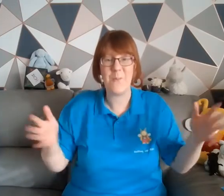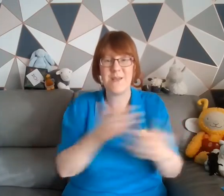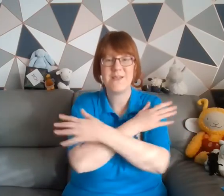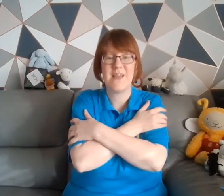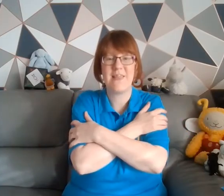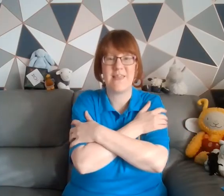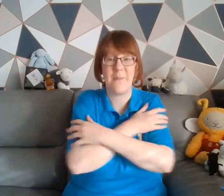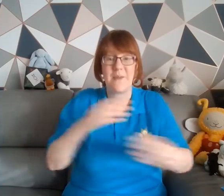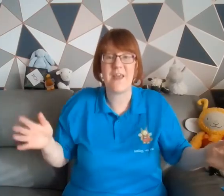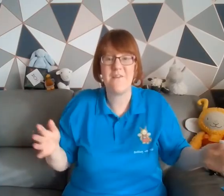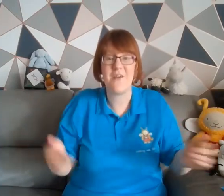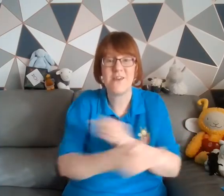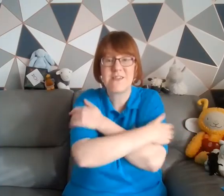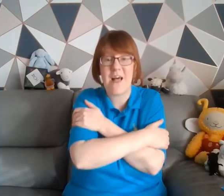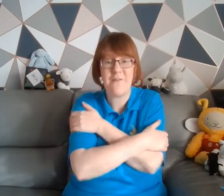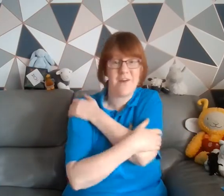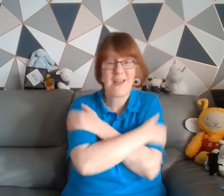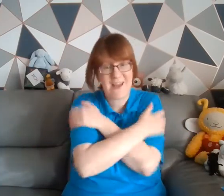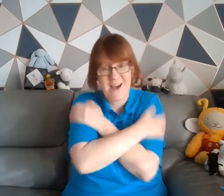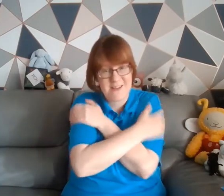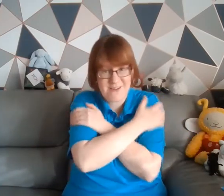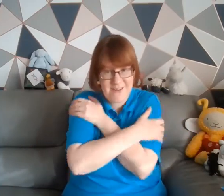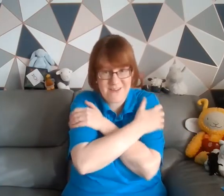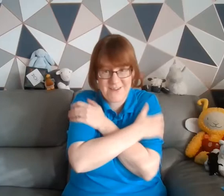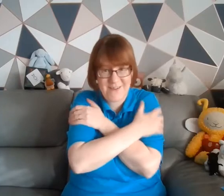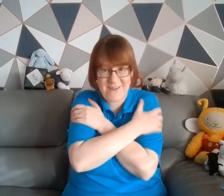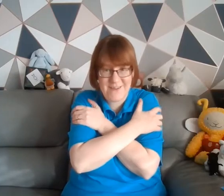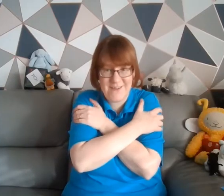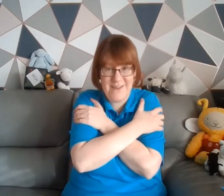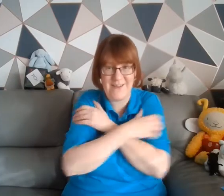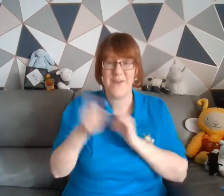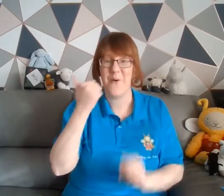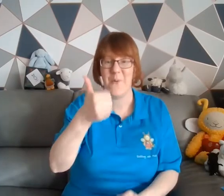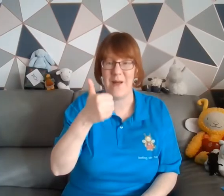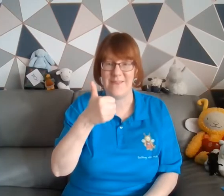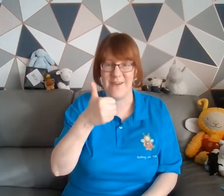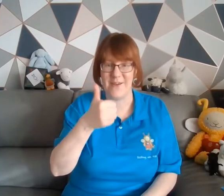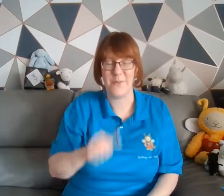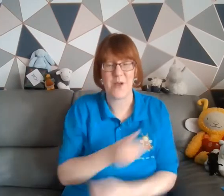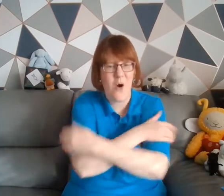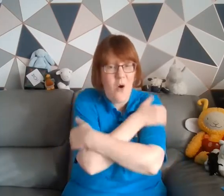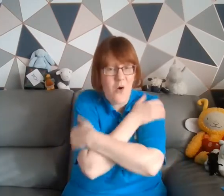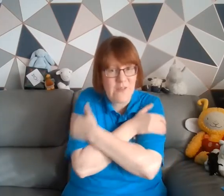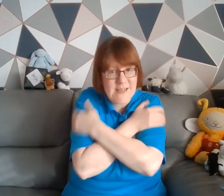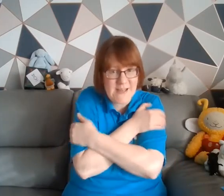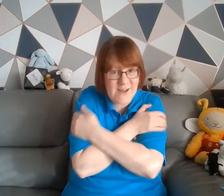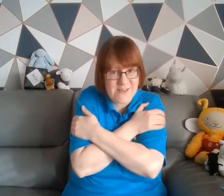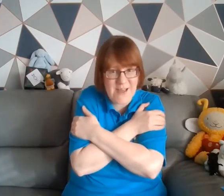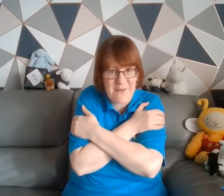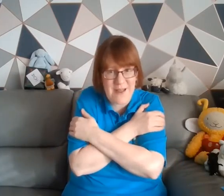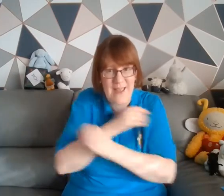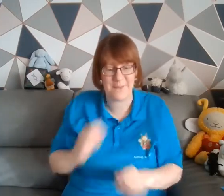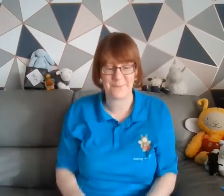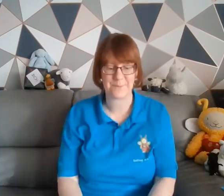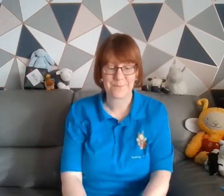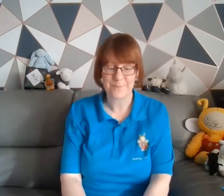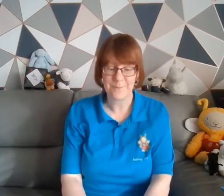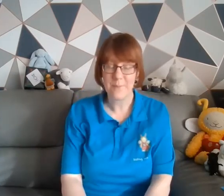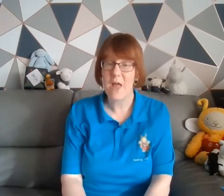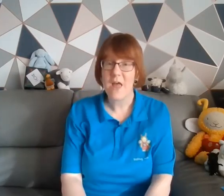Open, shut them, give yourself a cuddle. Well done, we all need a cuddle now and again.